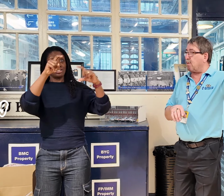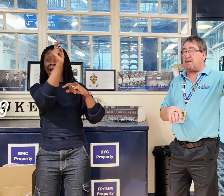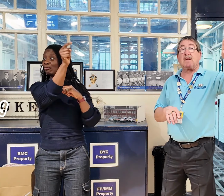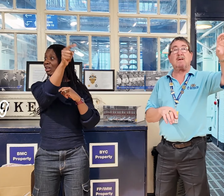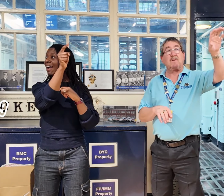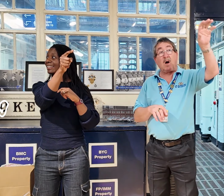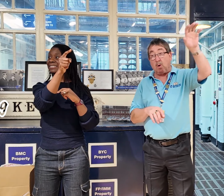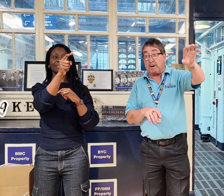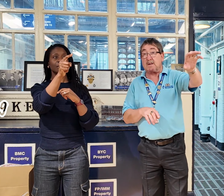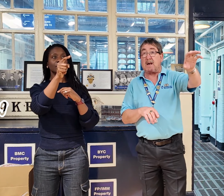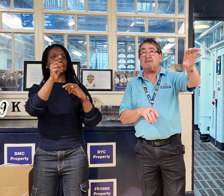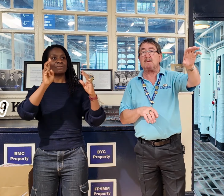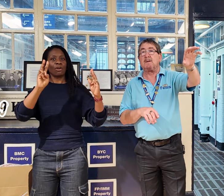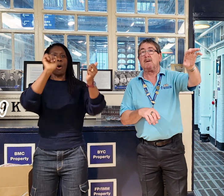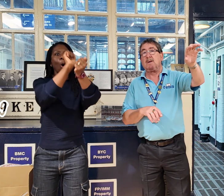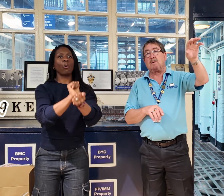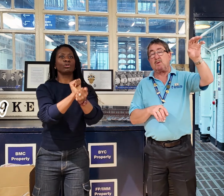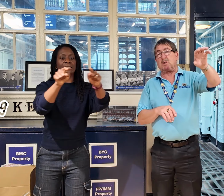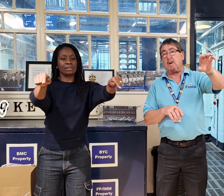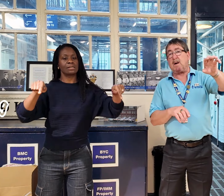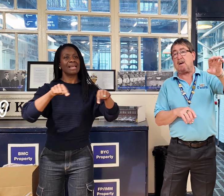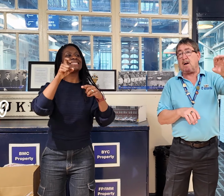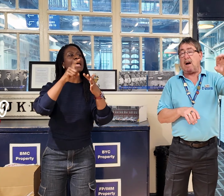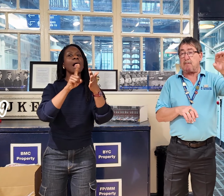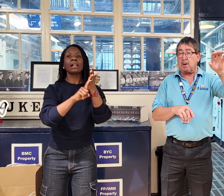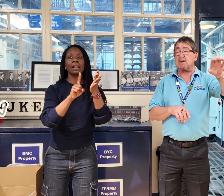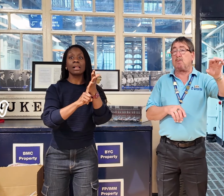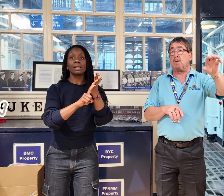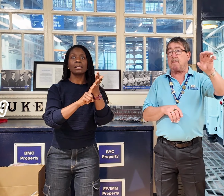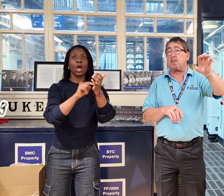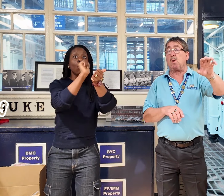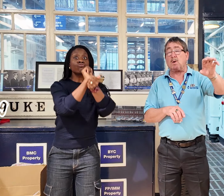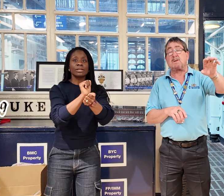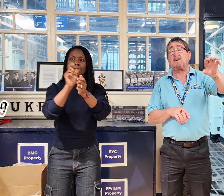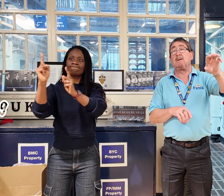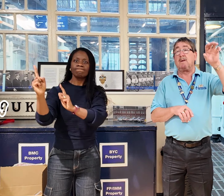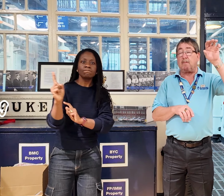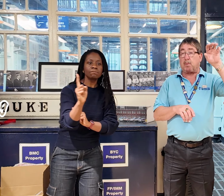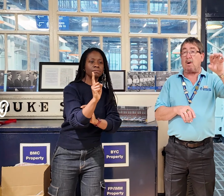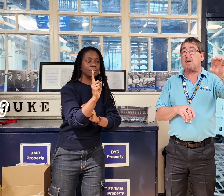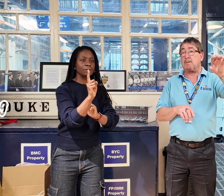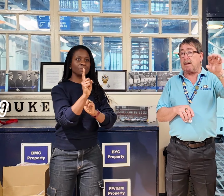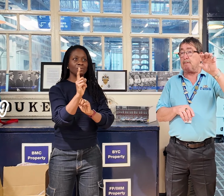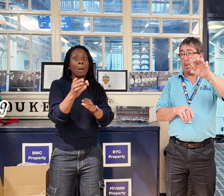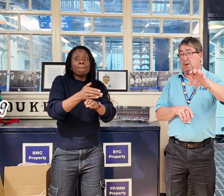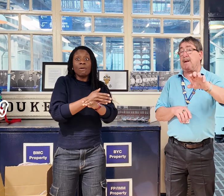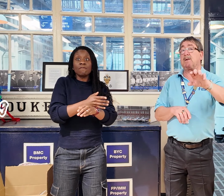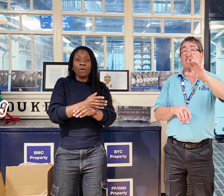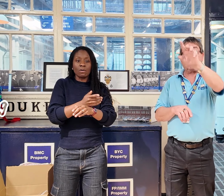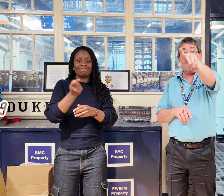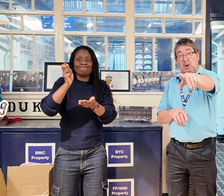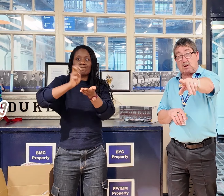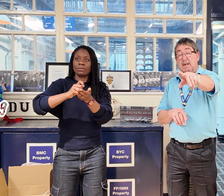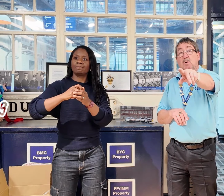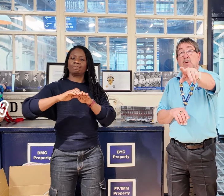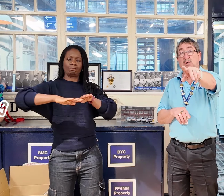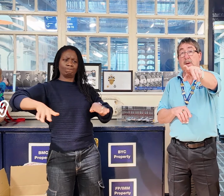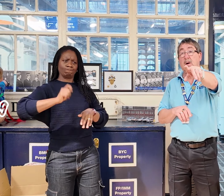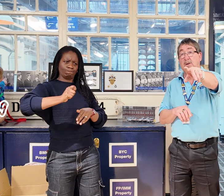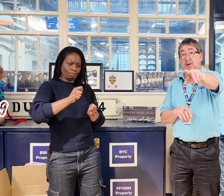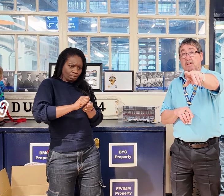done within the holding cell, which is where a prisoner would be brought prior to being booked in at the charge